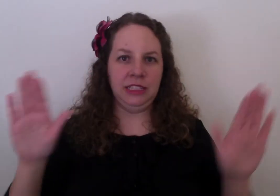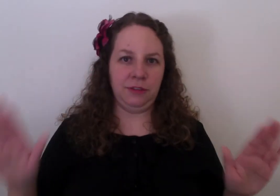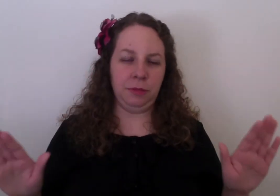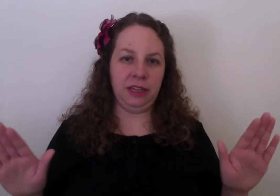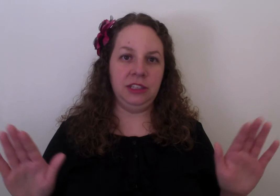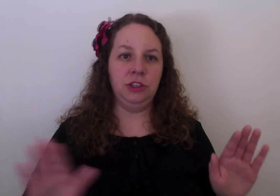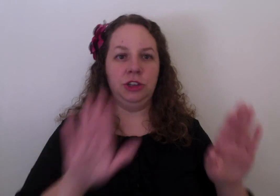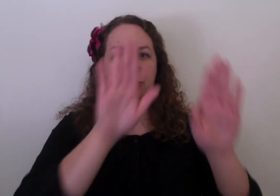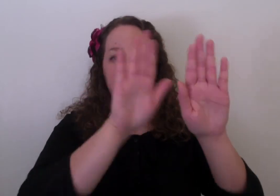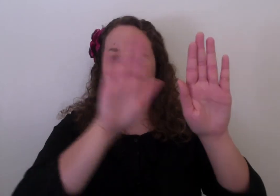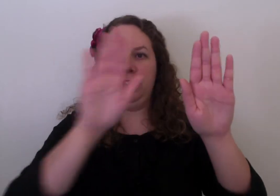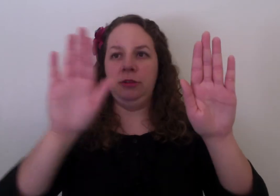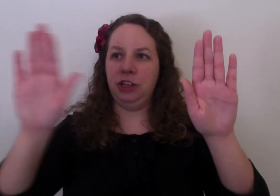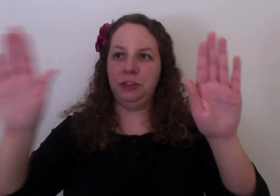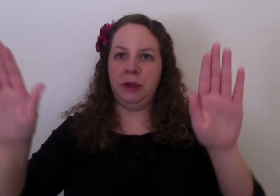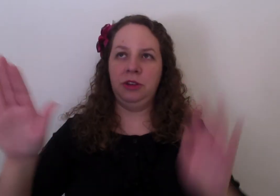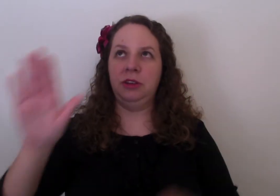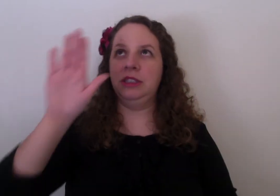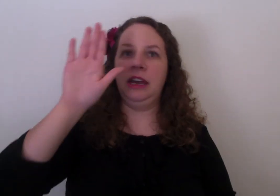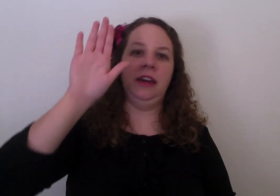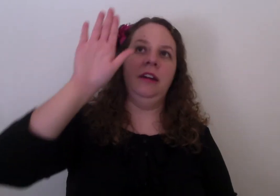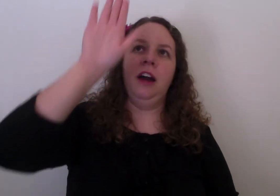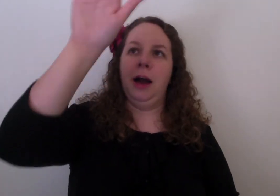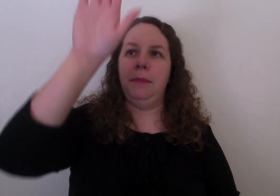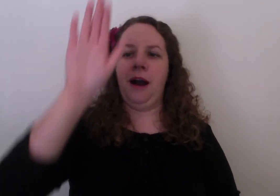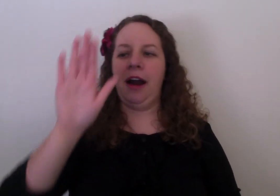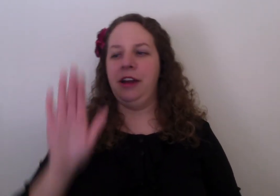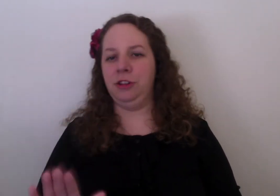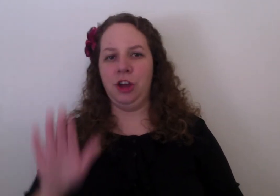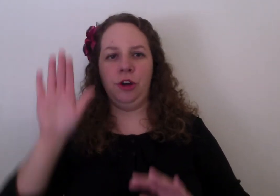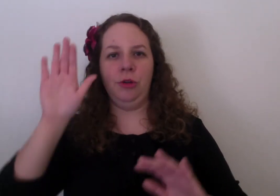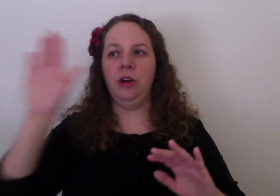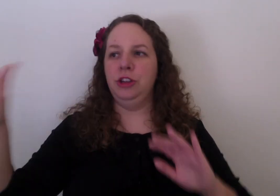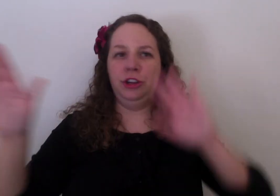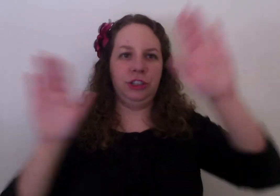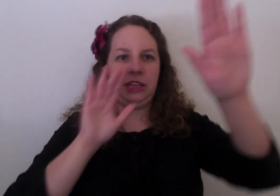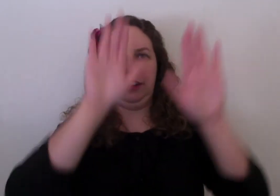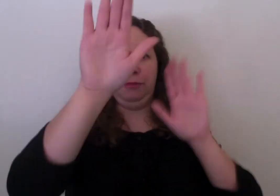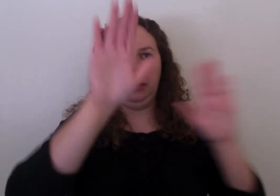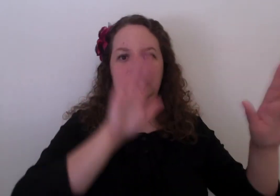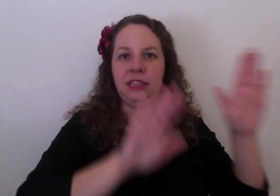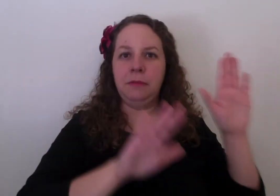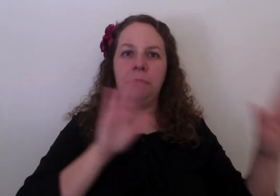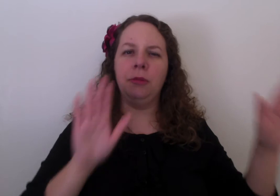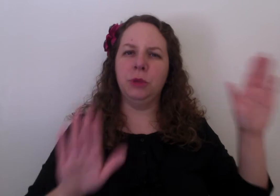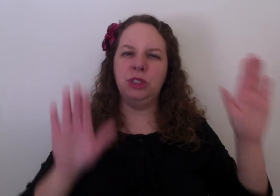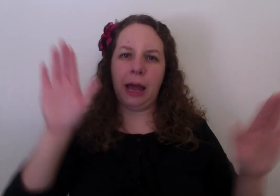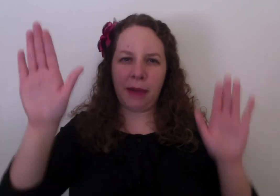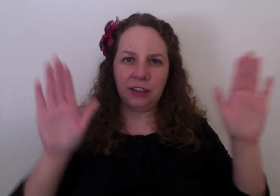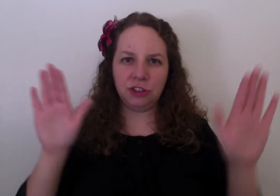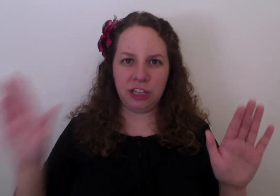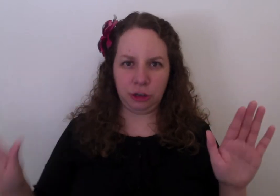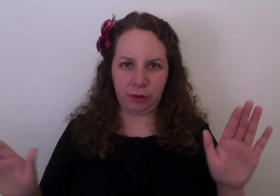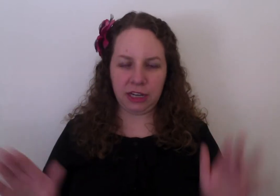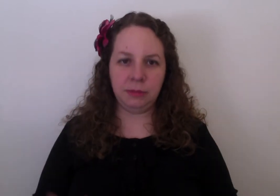different places. You could do a straight arrangement. You could say up high or low. You could just kind of place them almost haphazardly or randomly.